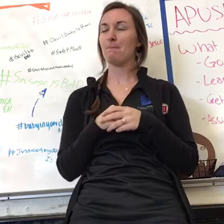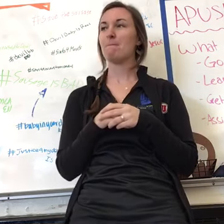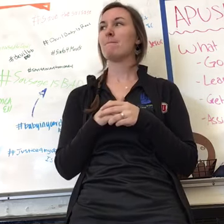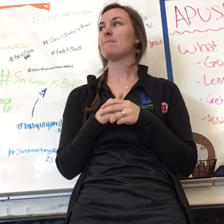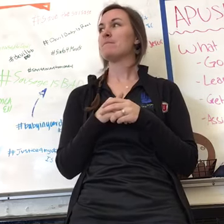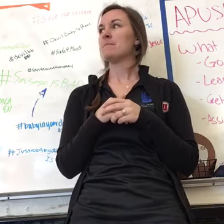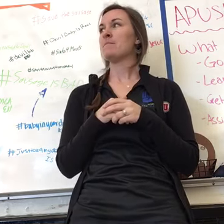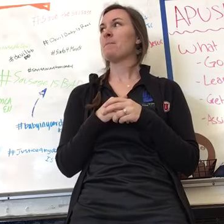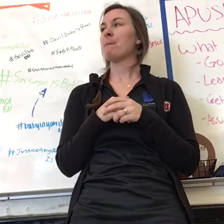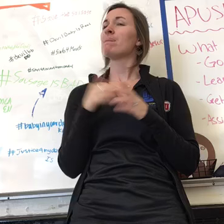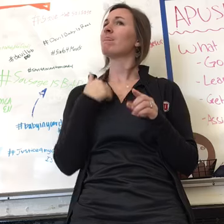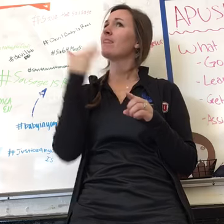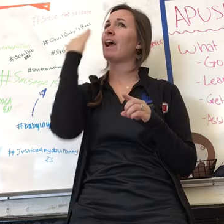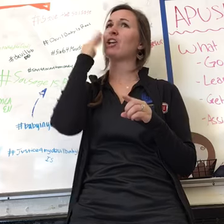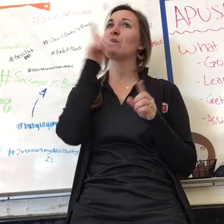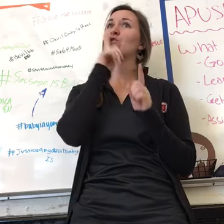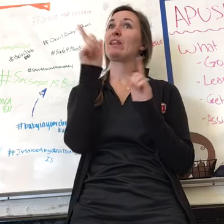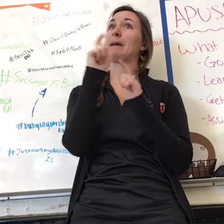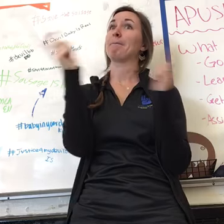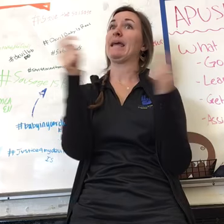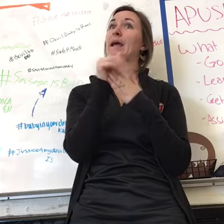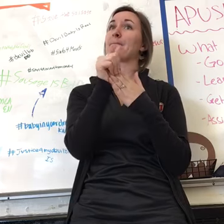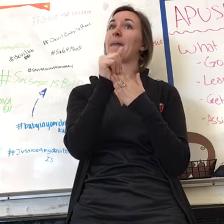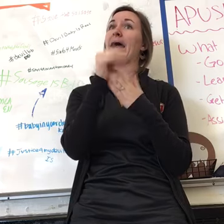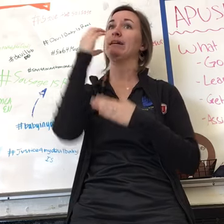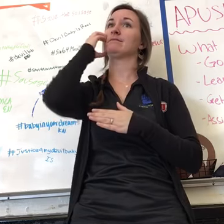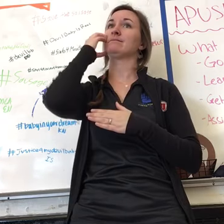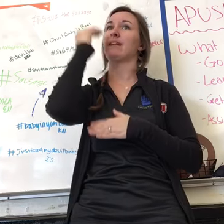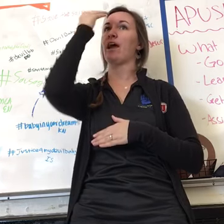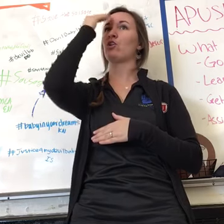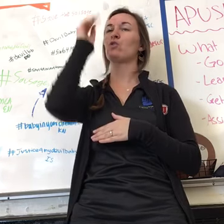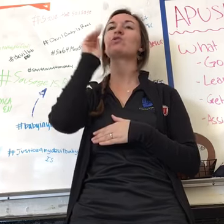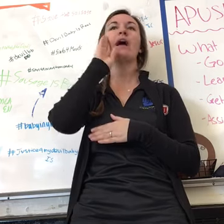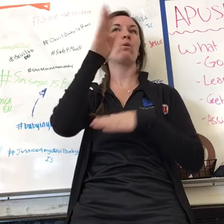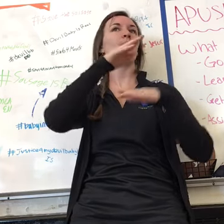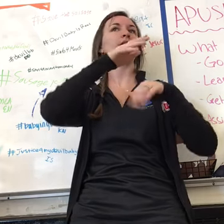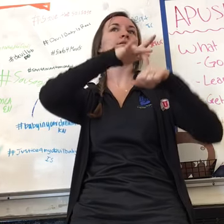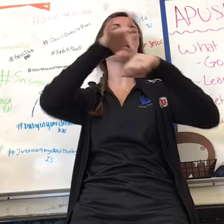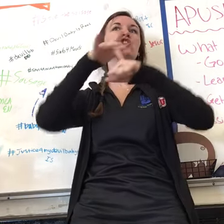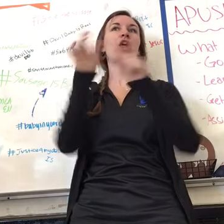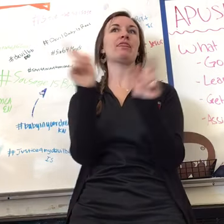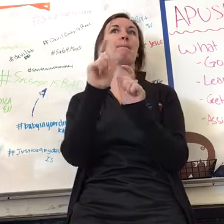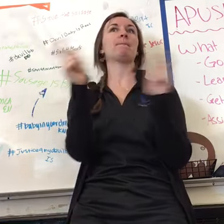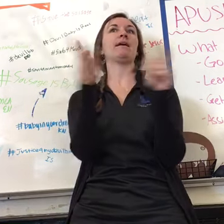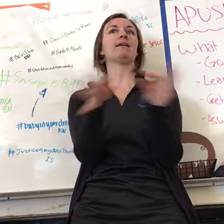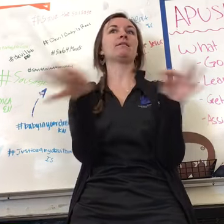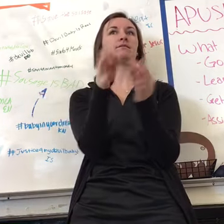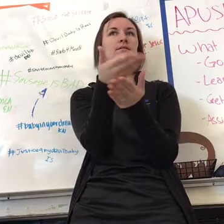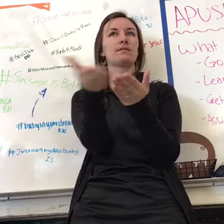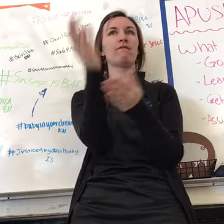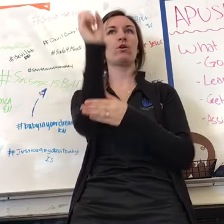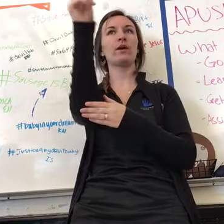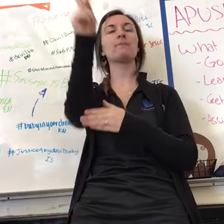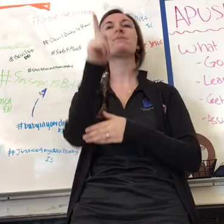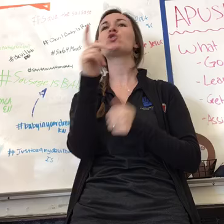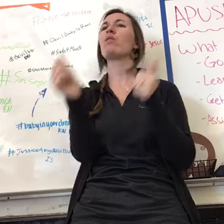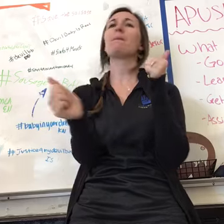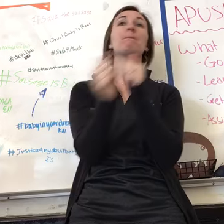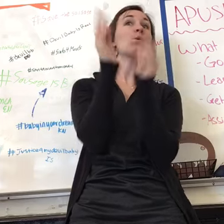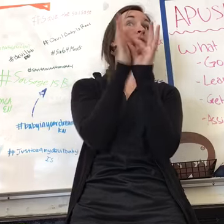I know this is a really big packet, so I'm going to go over the big stuff. Okay? So we're going to start with the most important inventions that